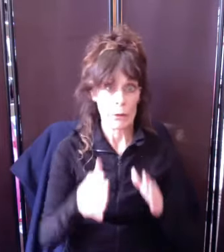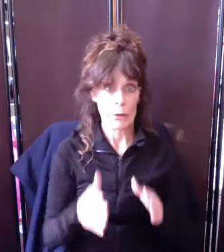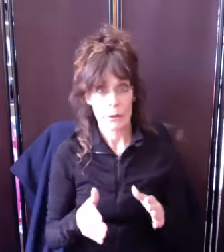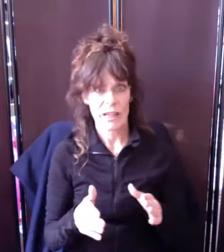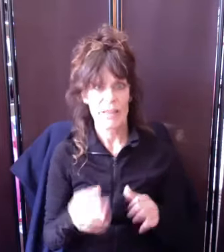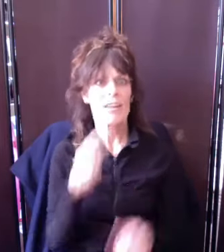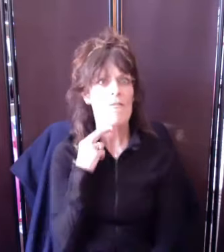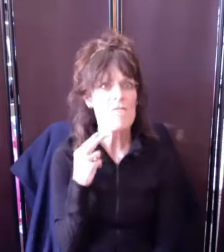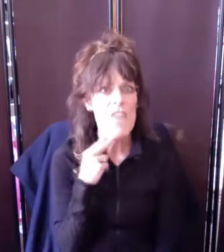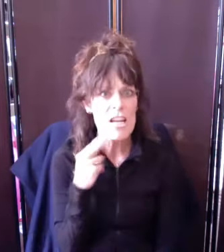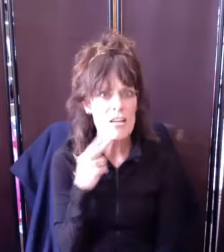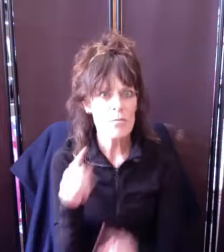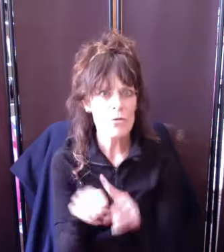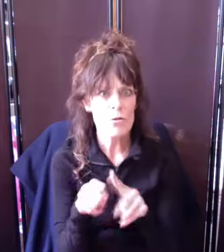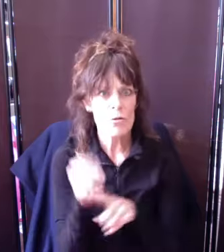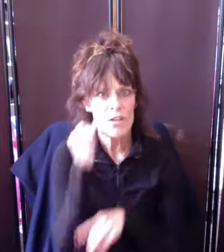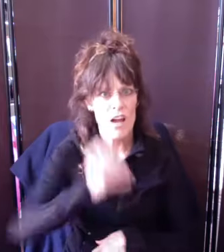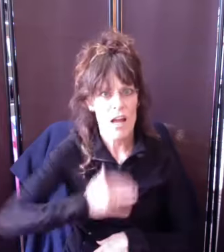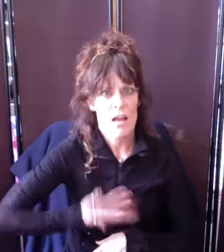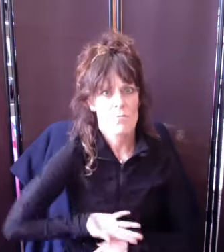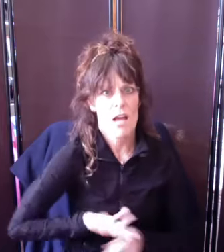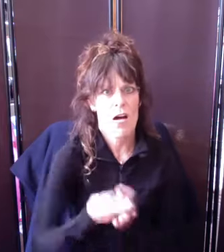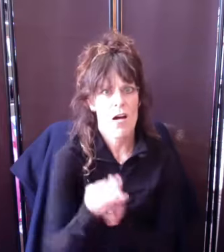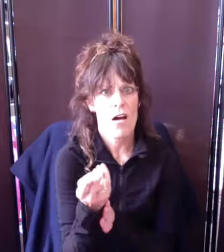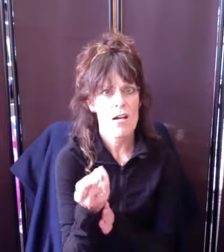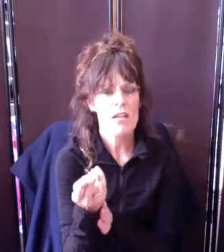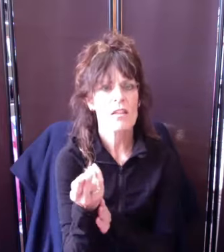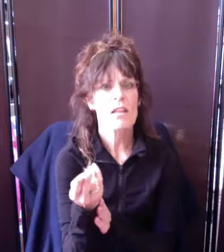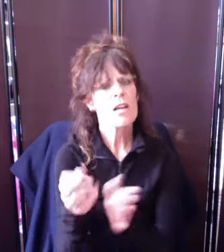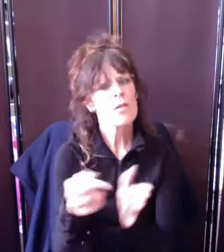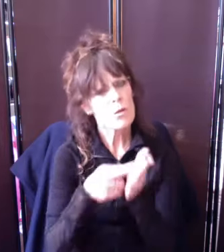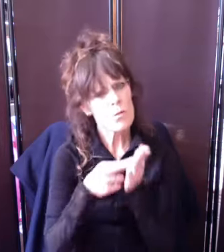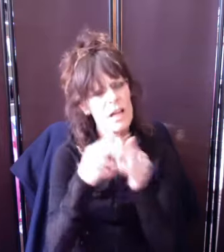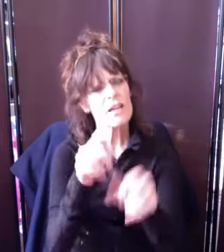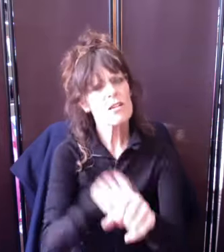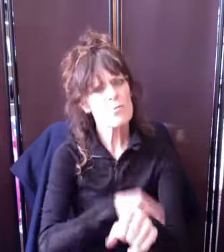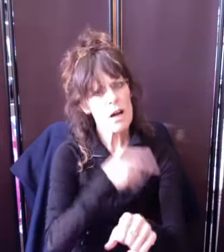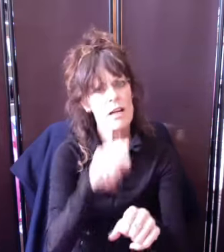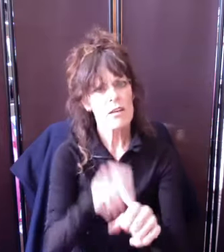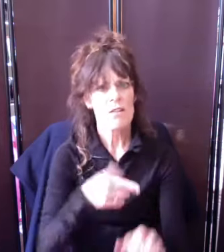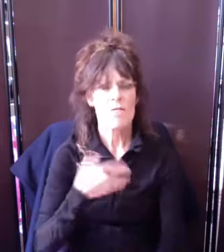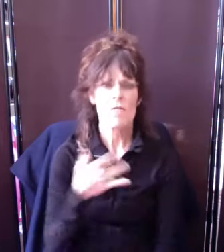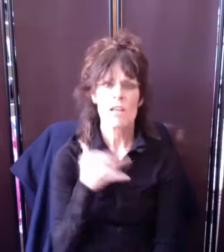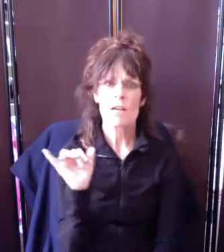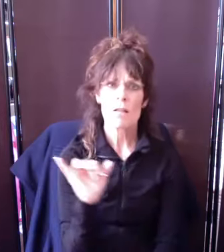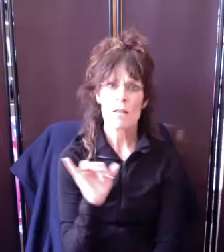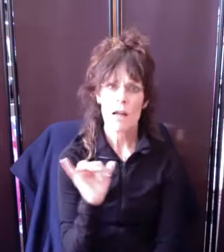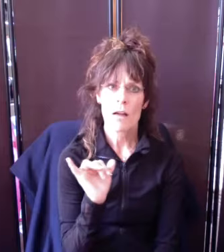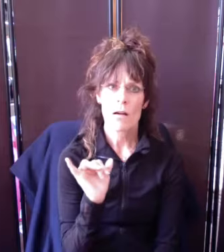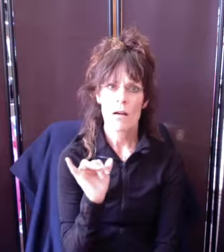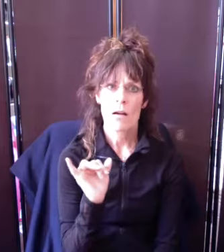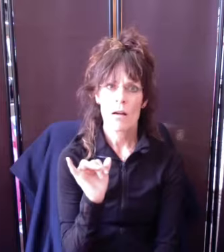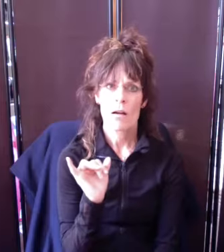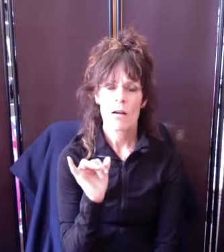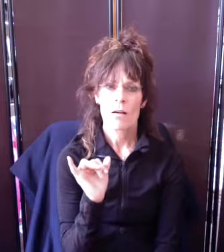to be honest. And it took me a while to really feel like my first God was